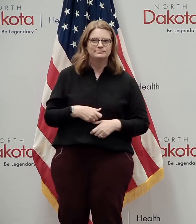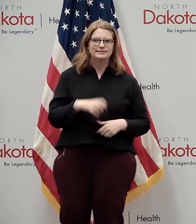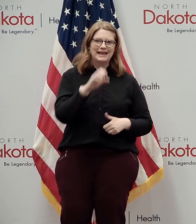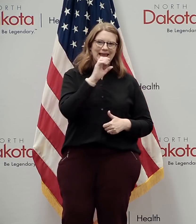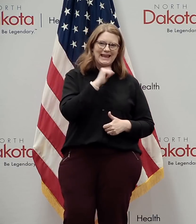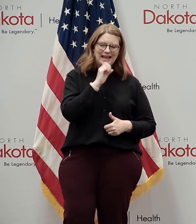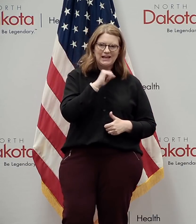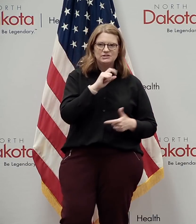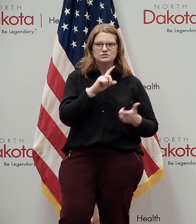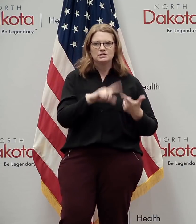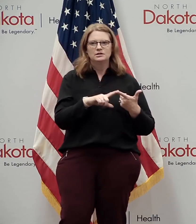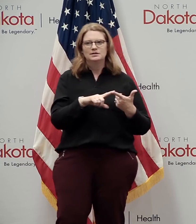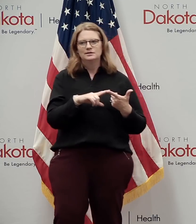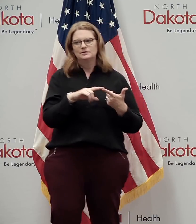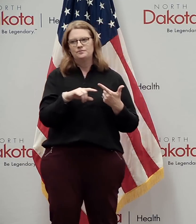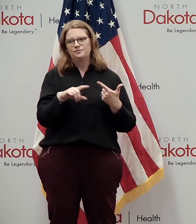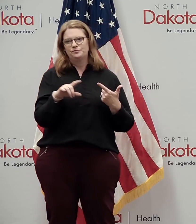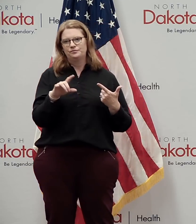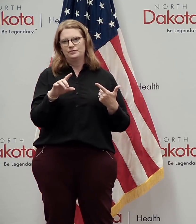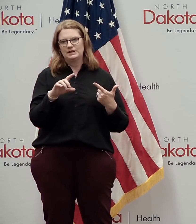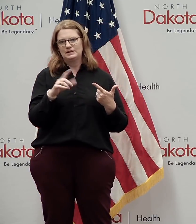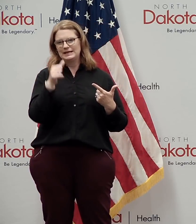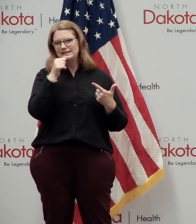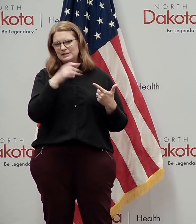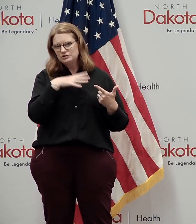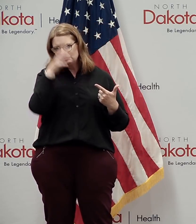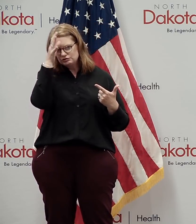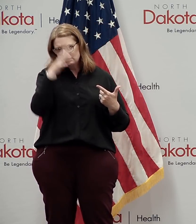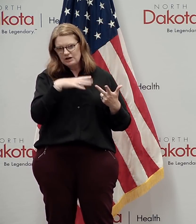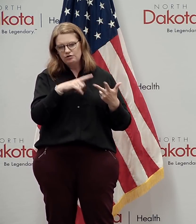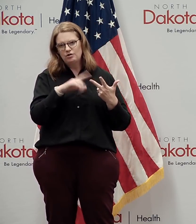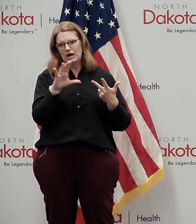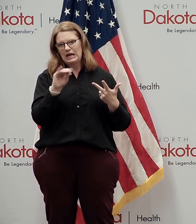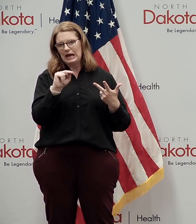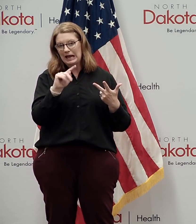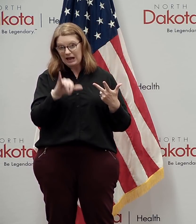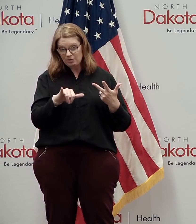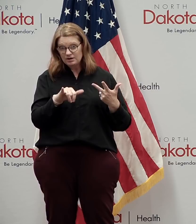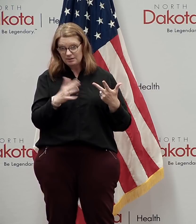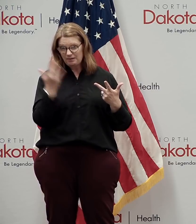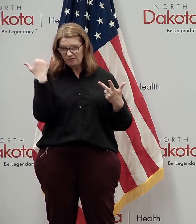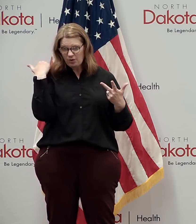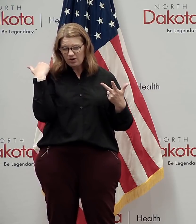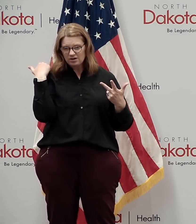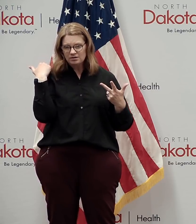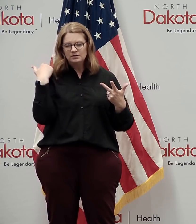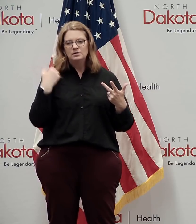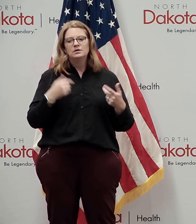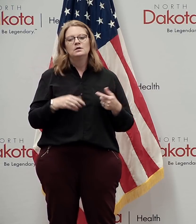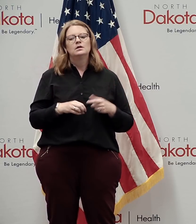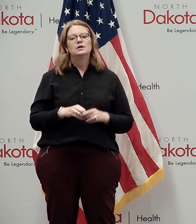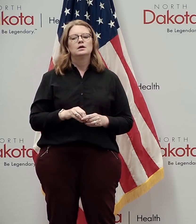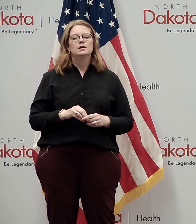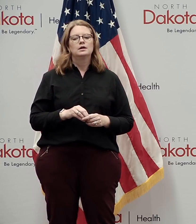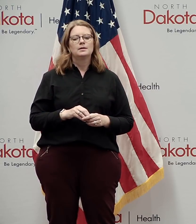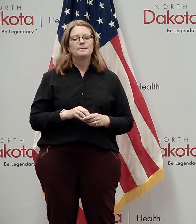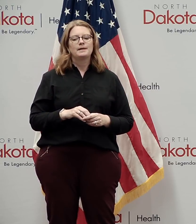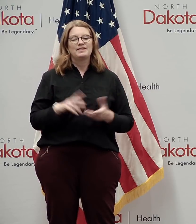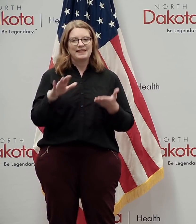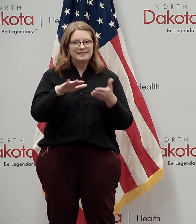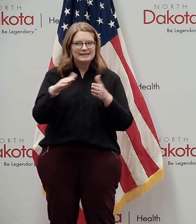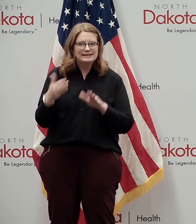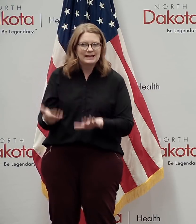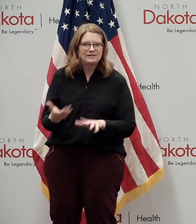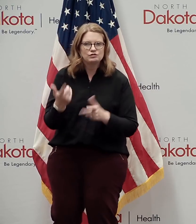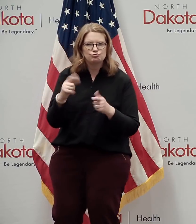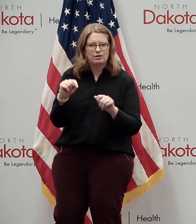and age and gender and county on when we were doing the death reporting. We were, trying